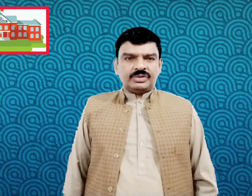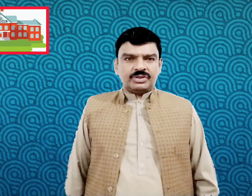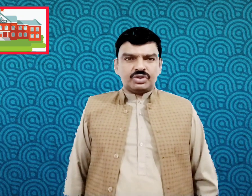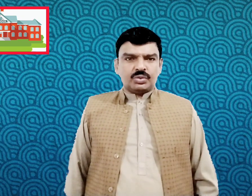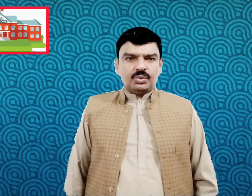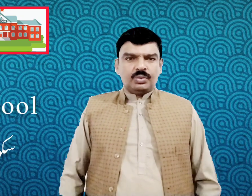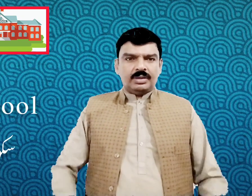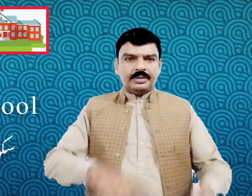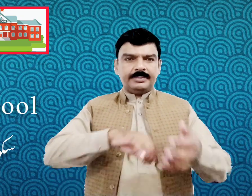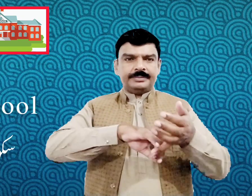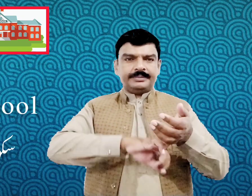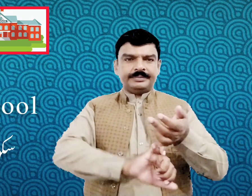school,